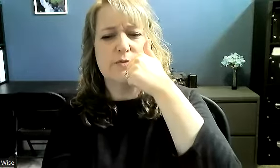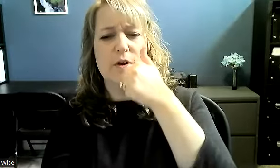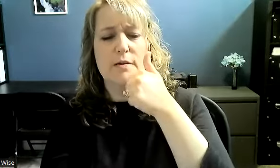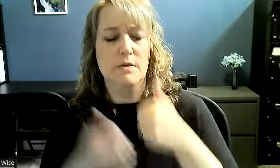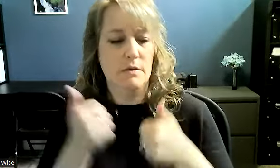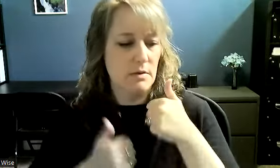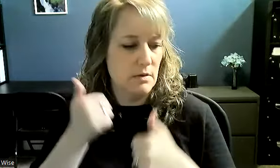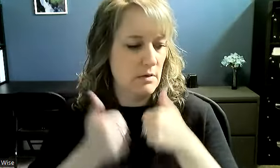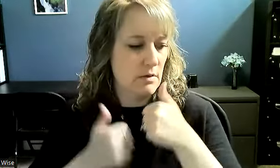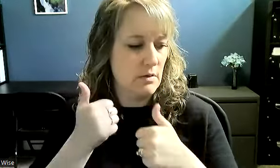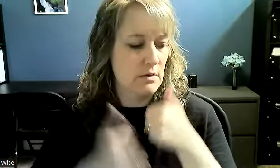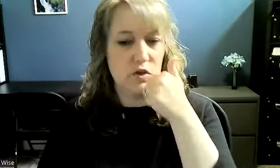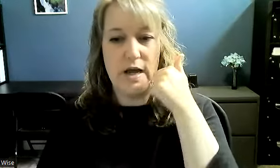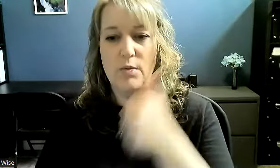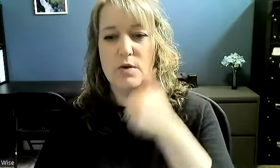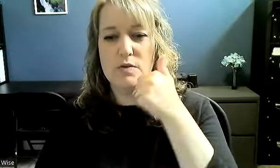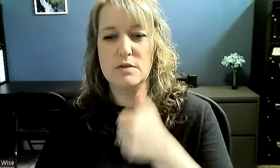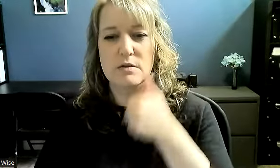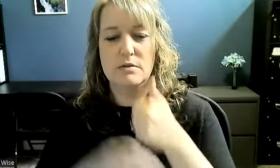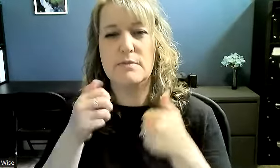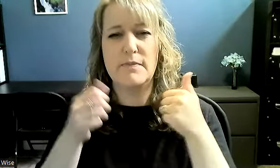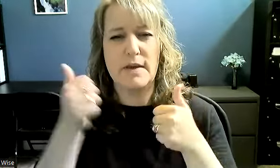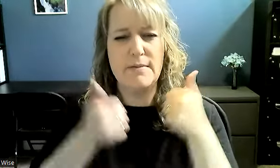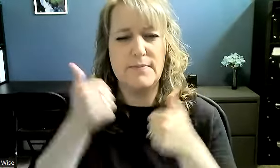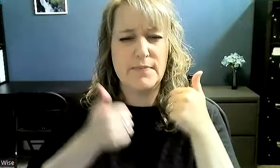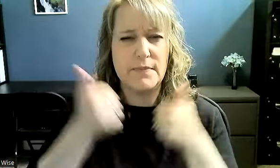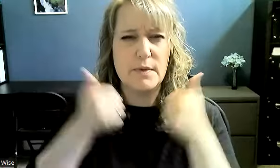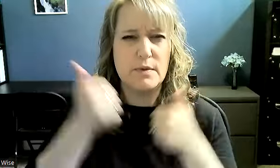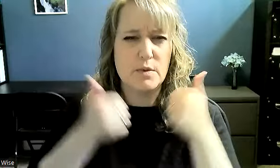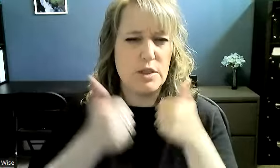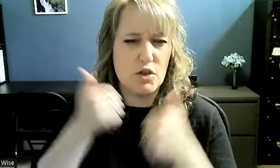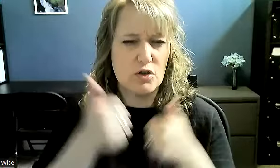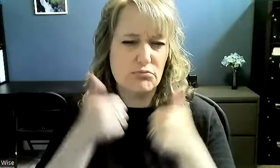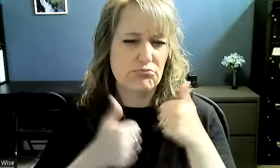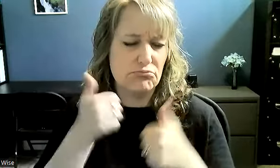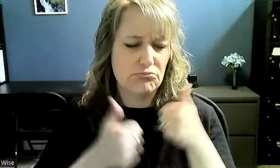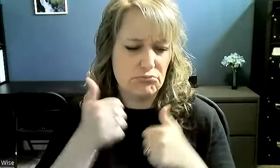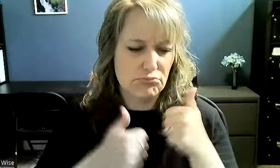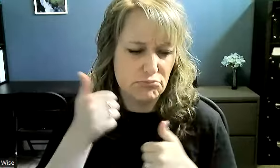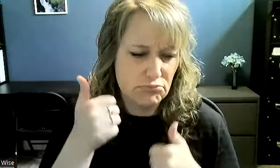from your elbows, okay, which.